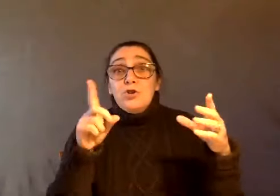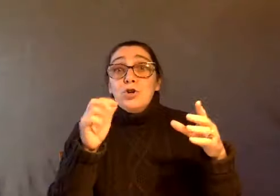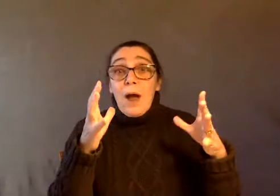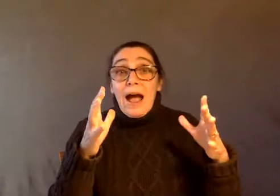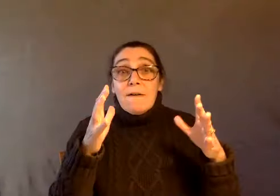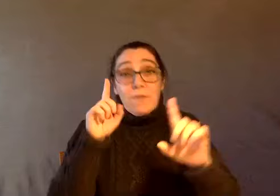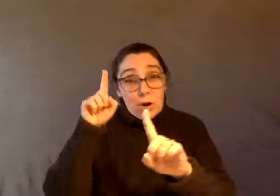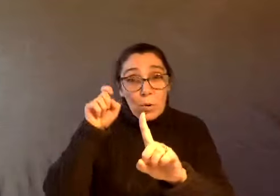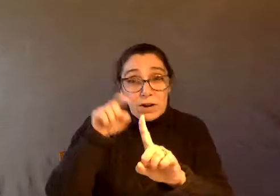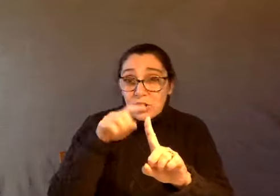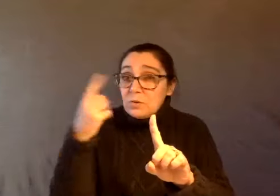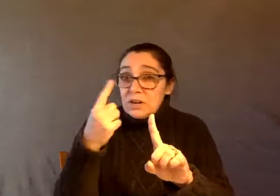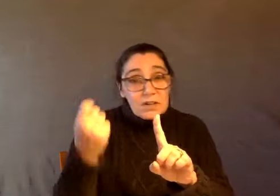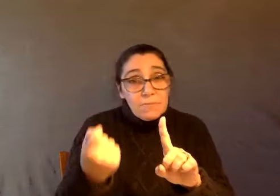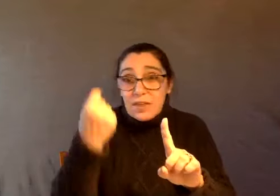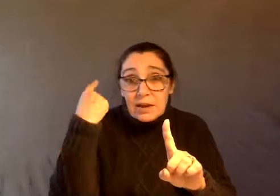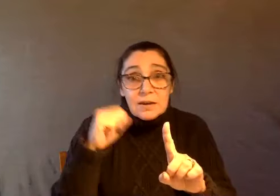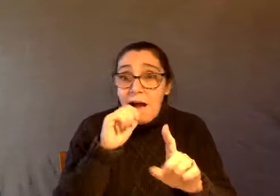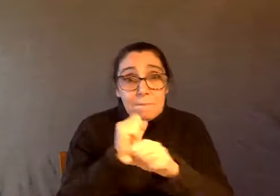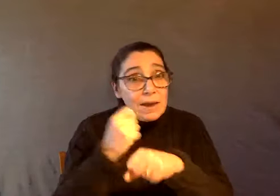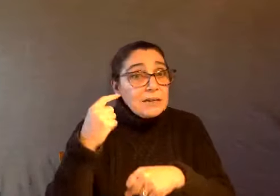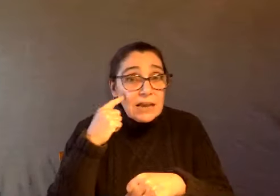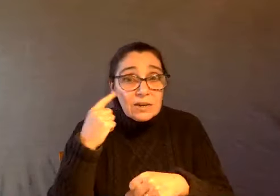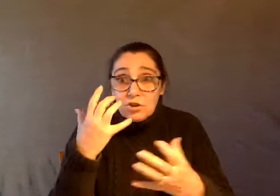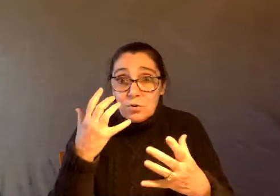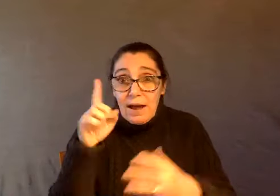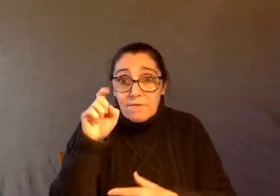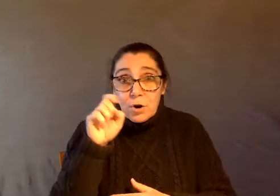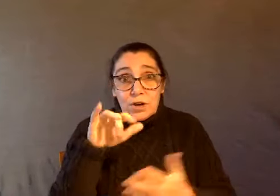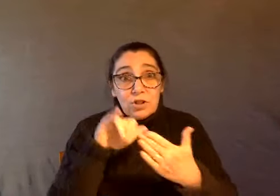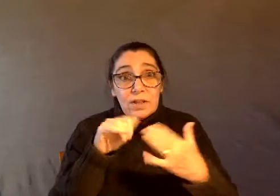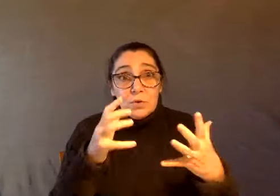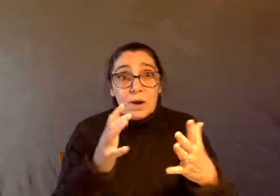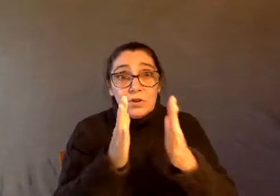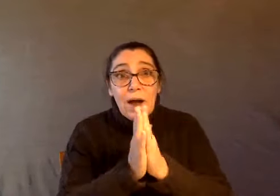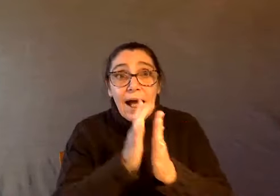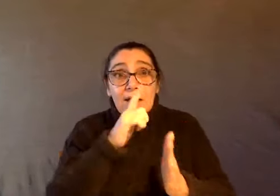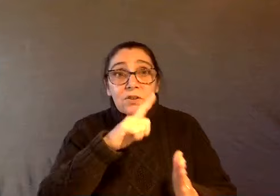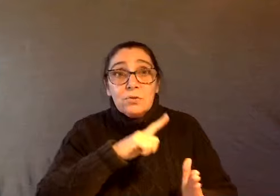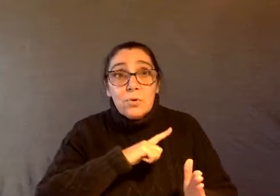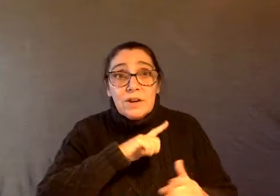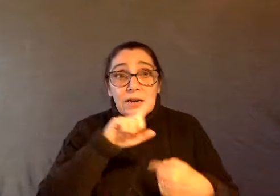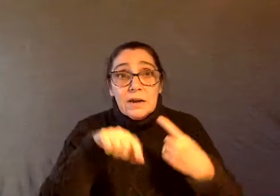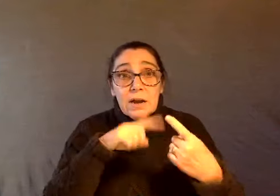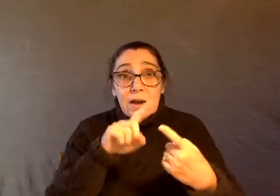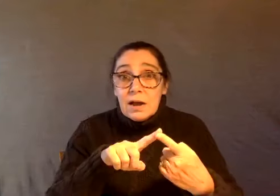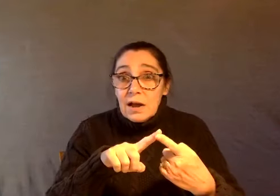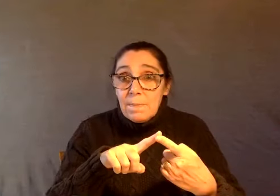you have a question? Did something not make sense? Do you have a question that you want to ask Laureen